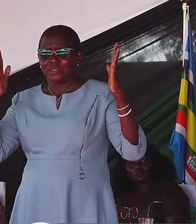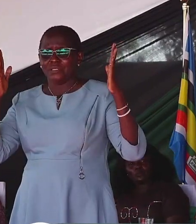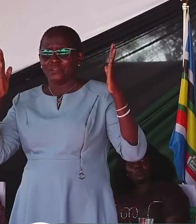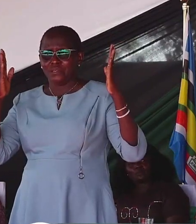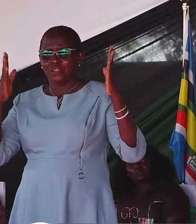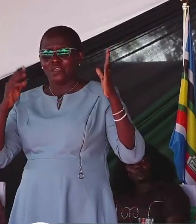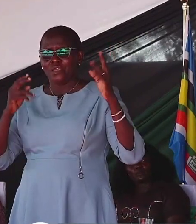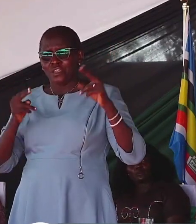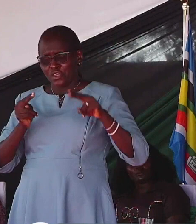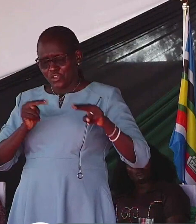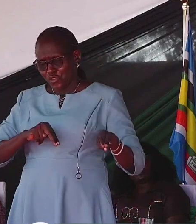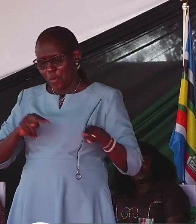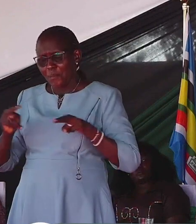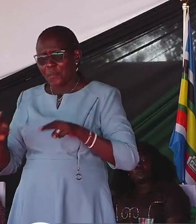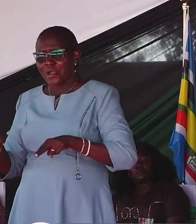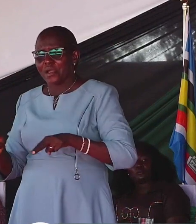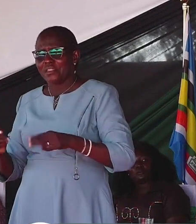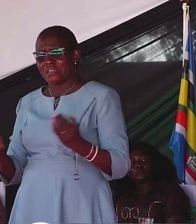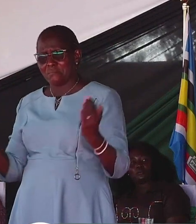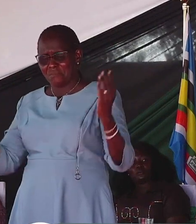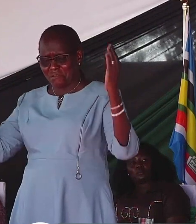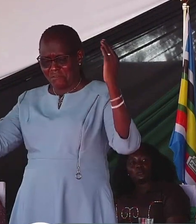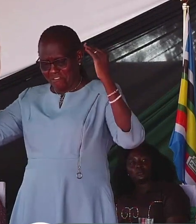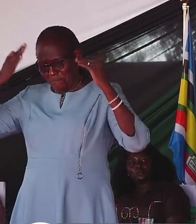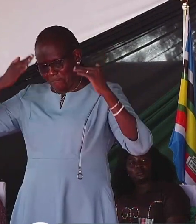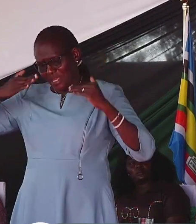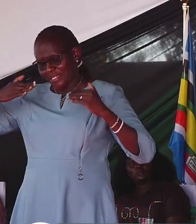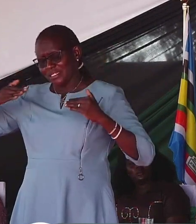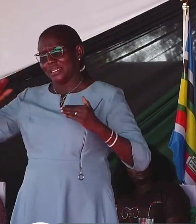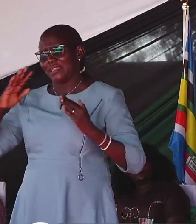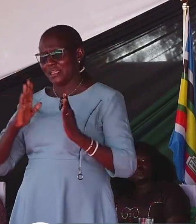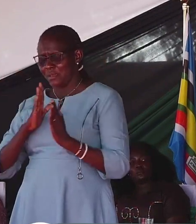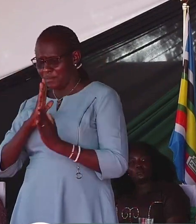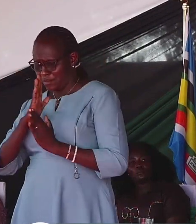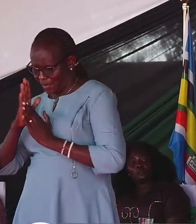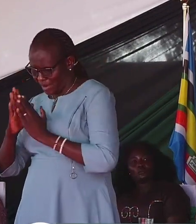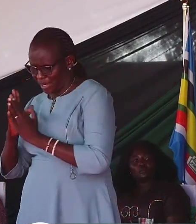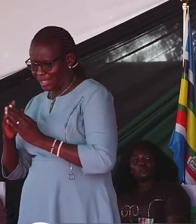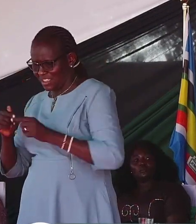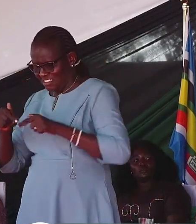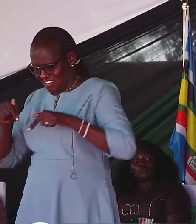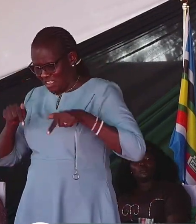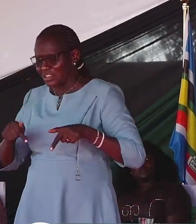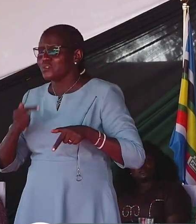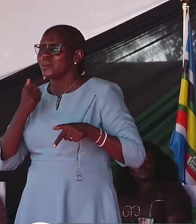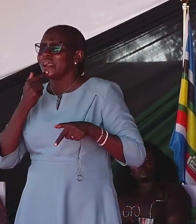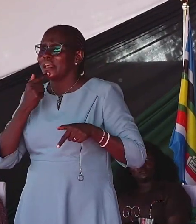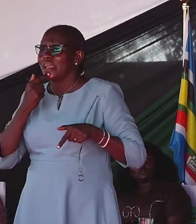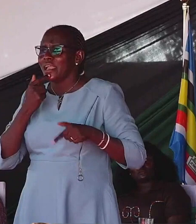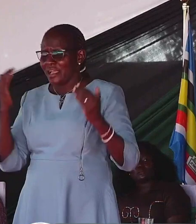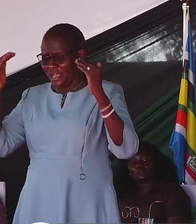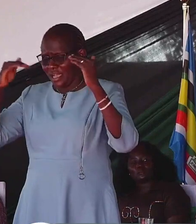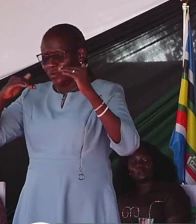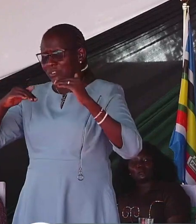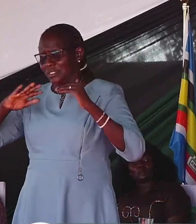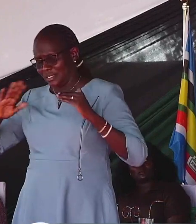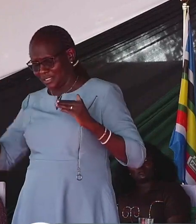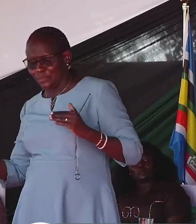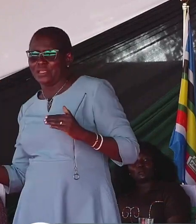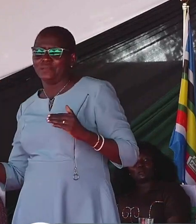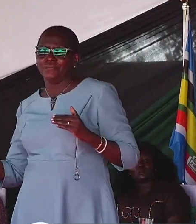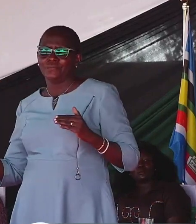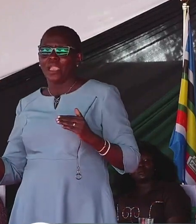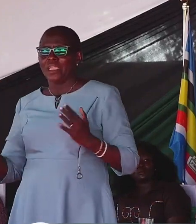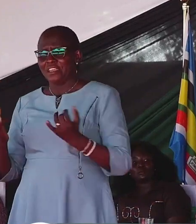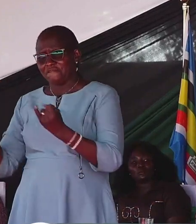normal parliamentary procedures and rules at the Turkana County Assembly here in Turkana. So I want to invite